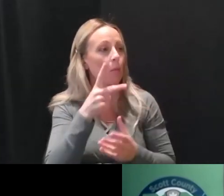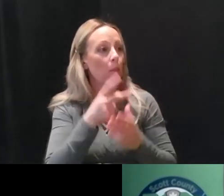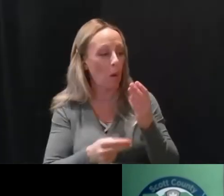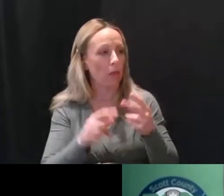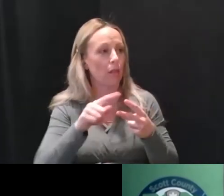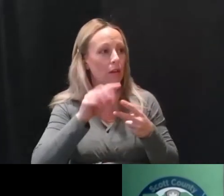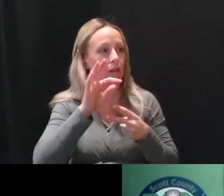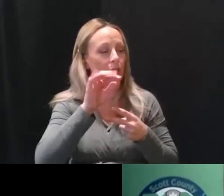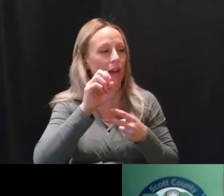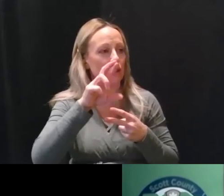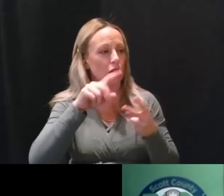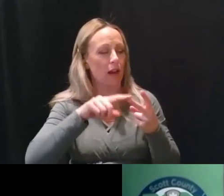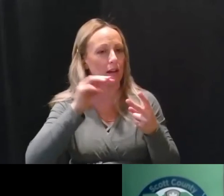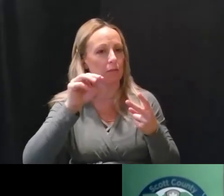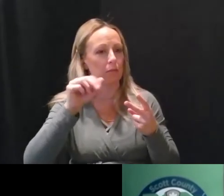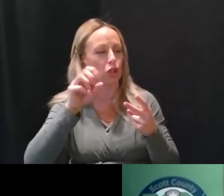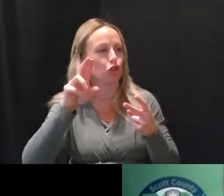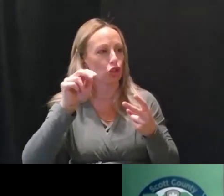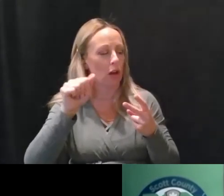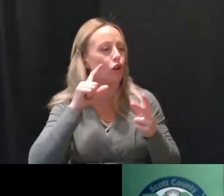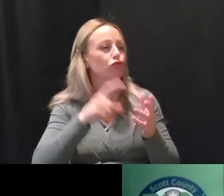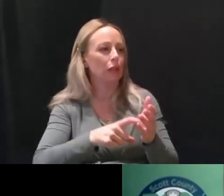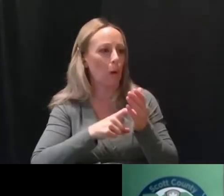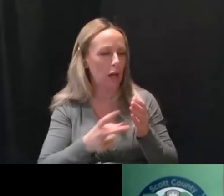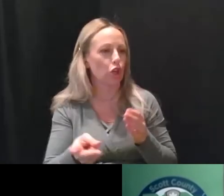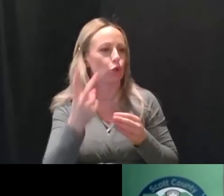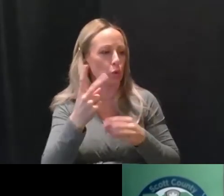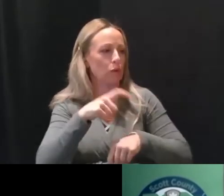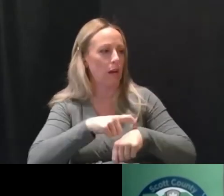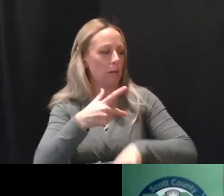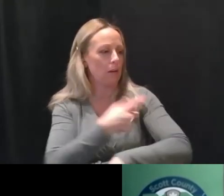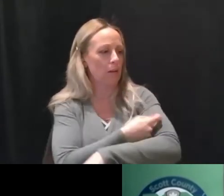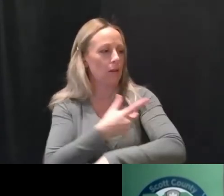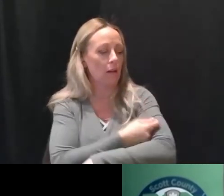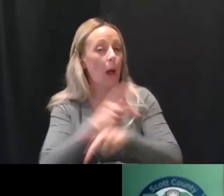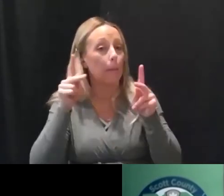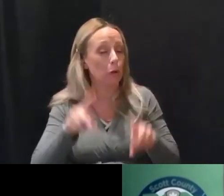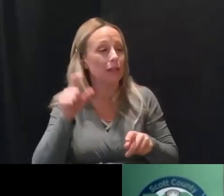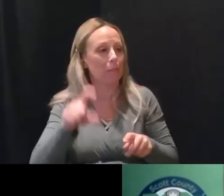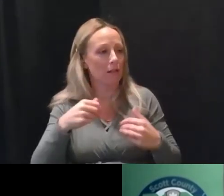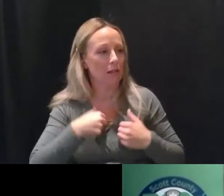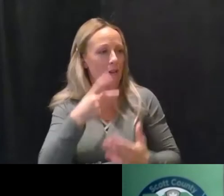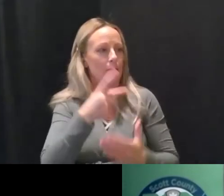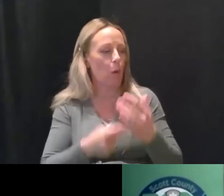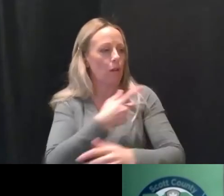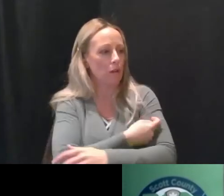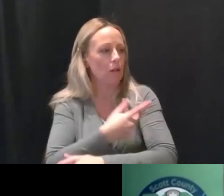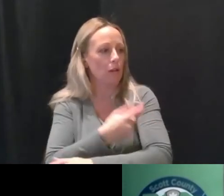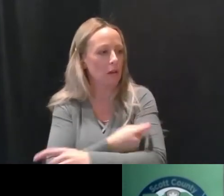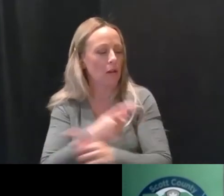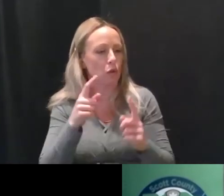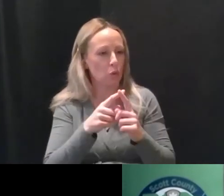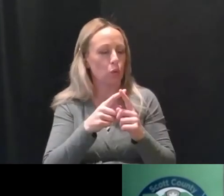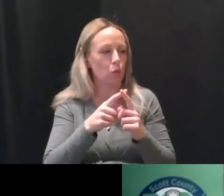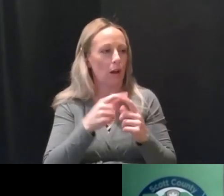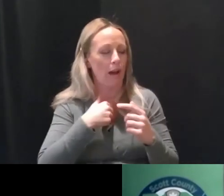Moderna, require 2 doses, and a person has to receive both doses to have optimal protection. I